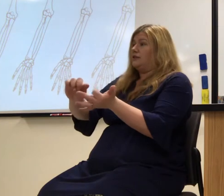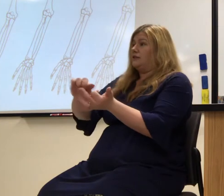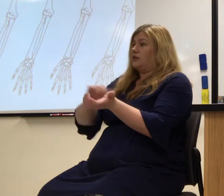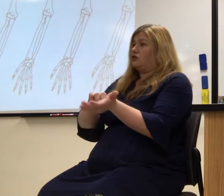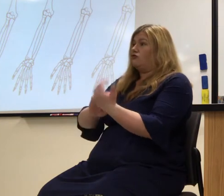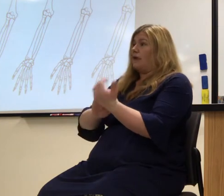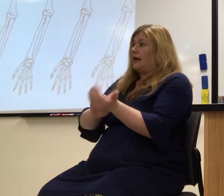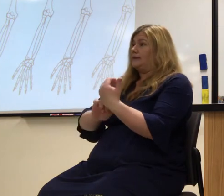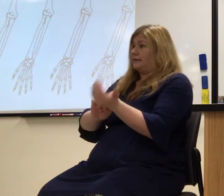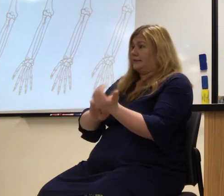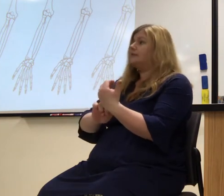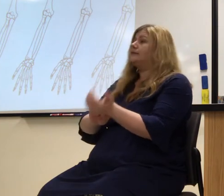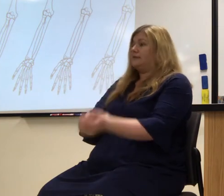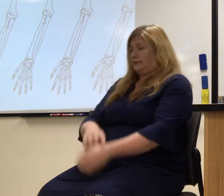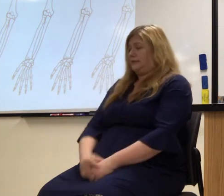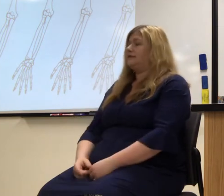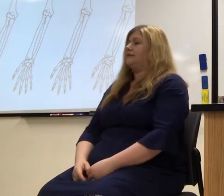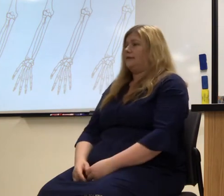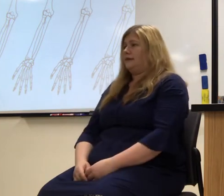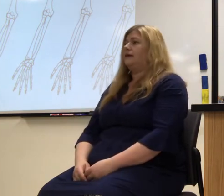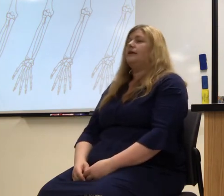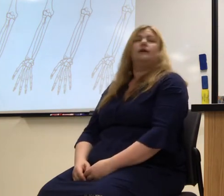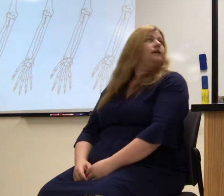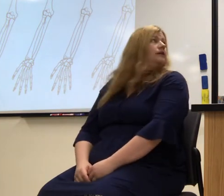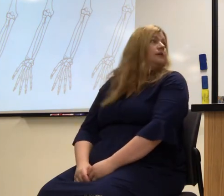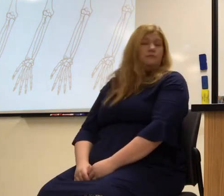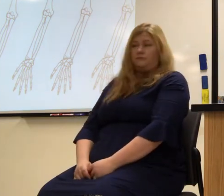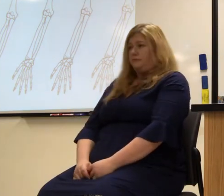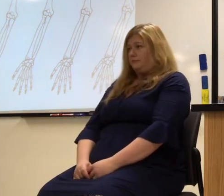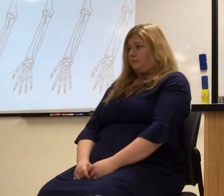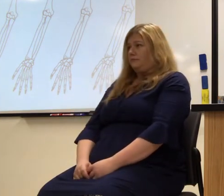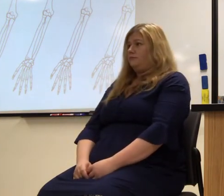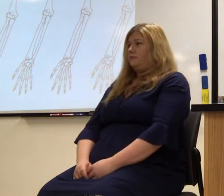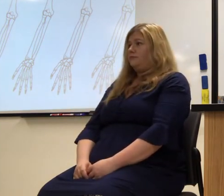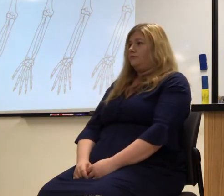Muscles in this region can flex digits,